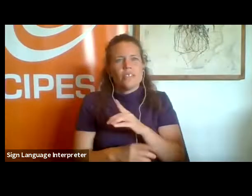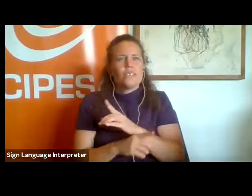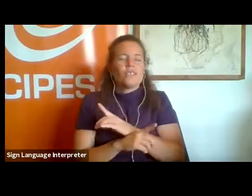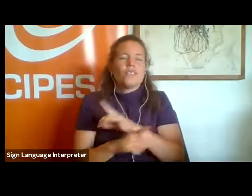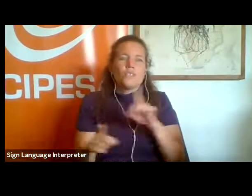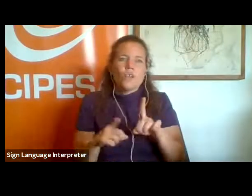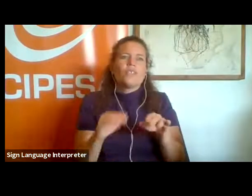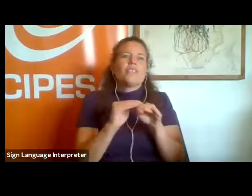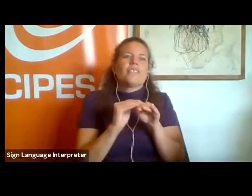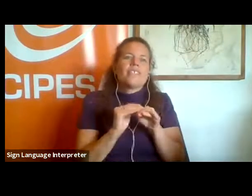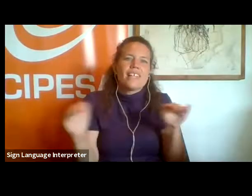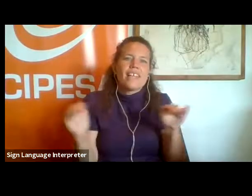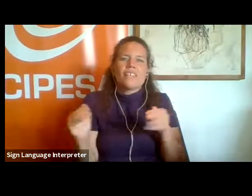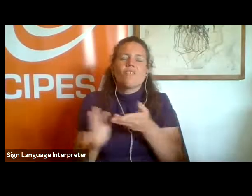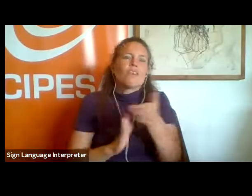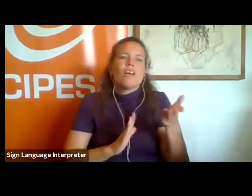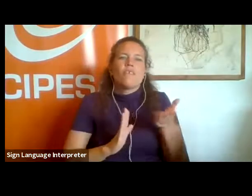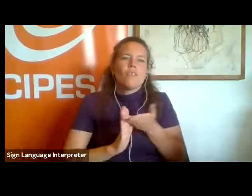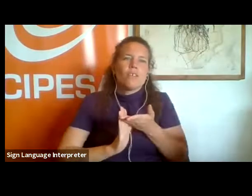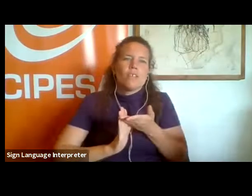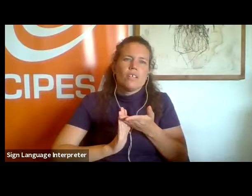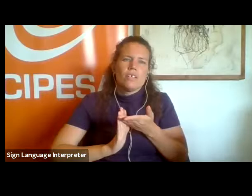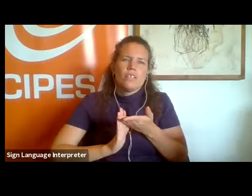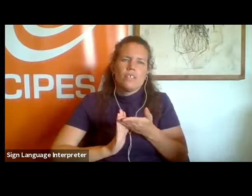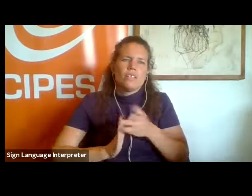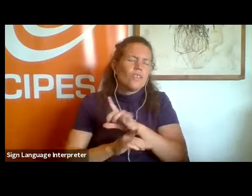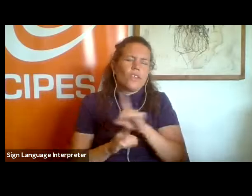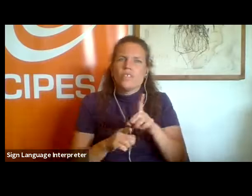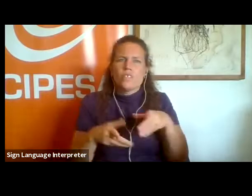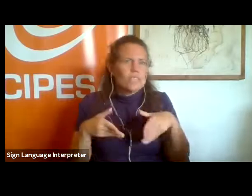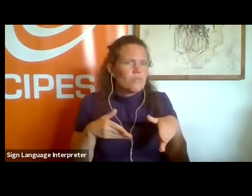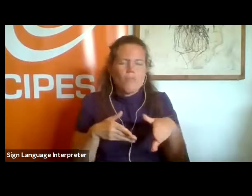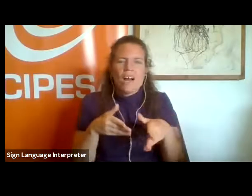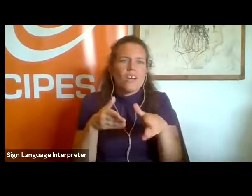standard anymore. We don't follow this path of